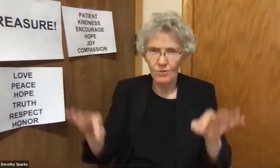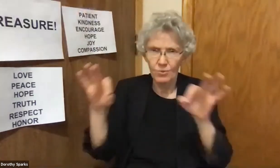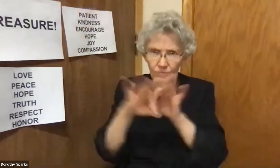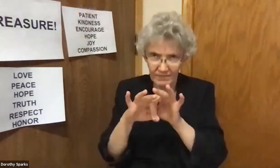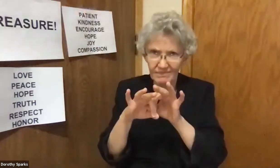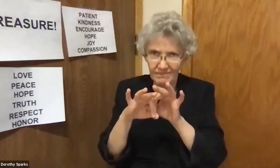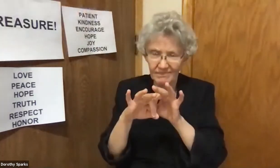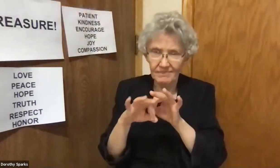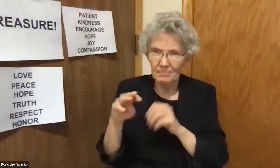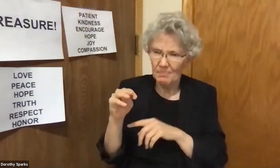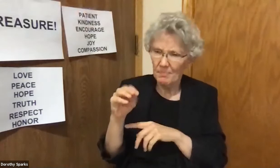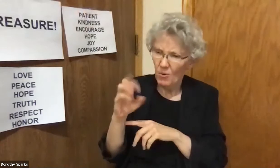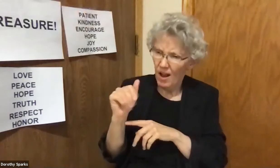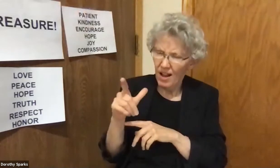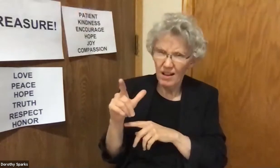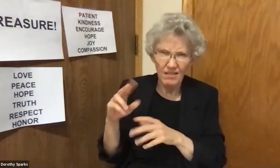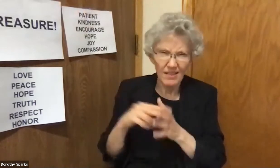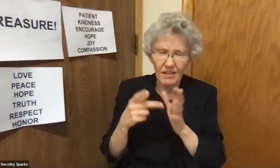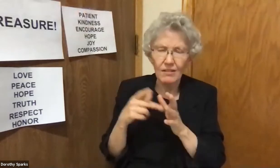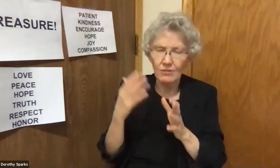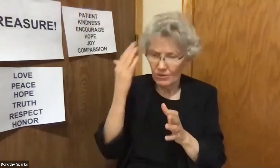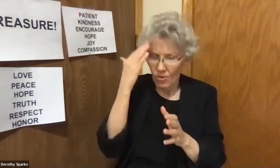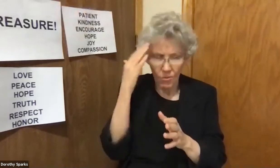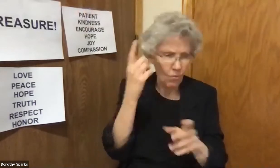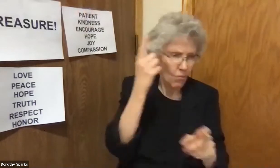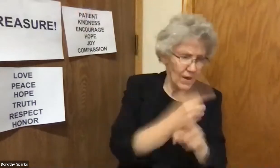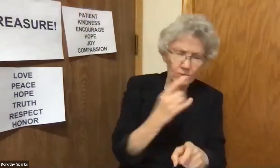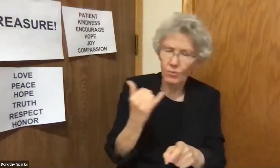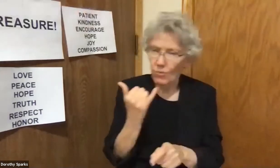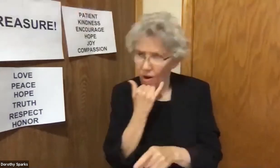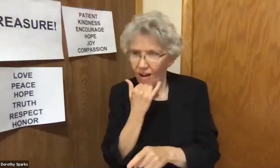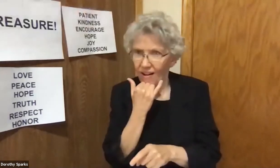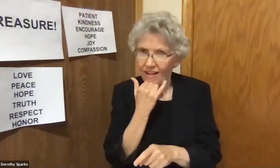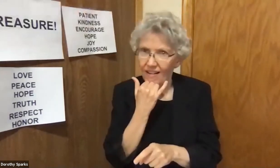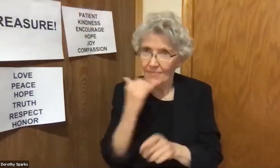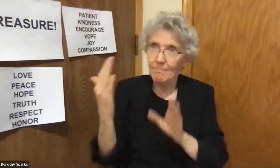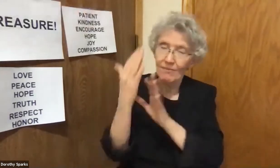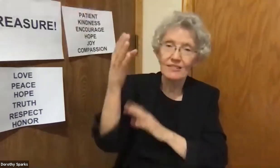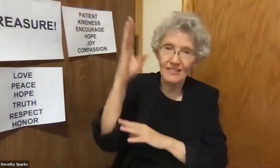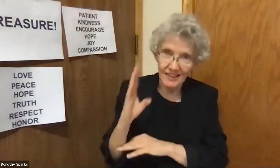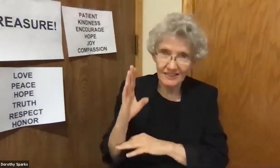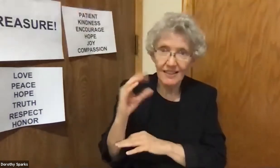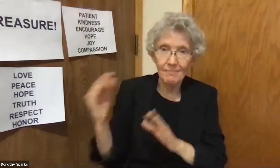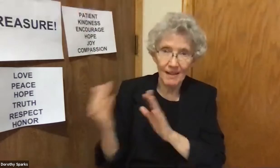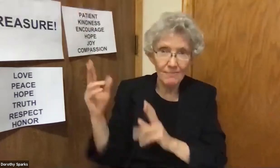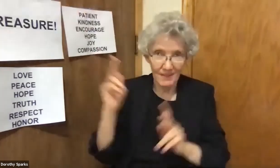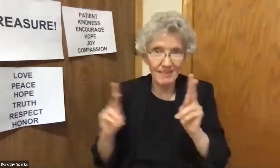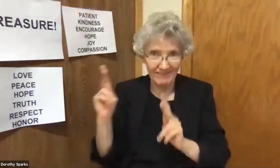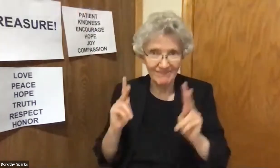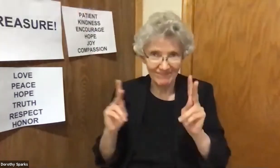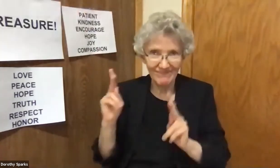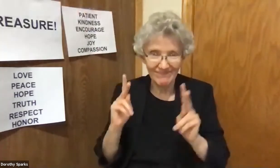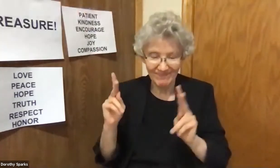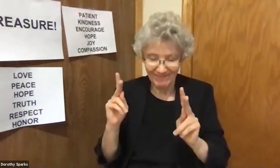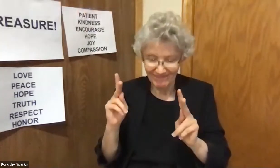Now, some people might call these like values. And morals, you know,